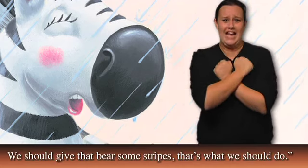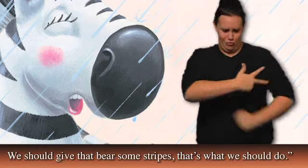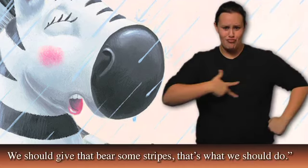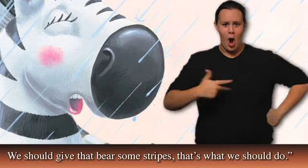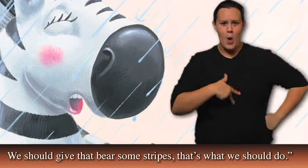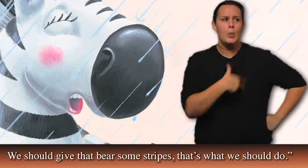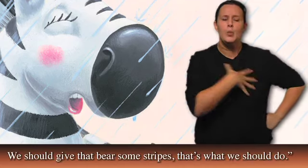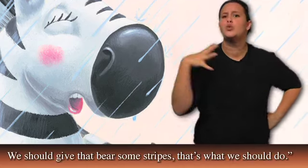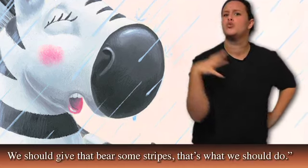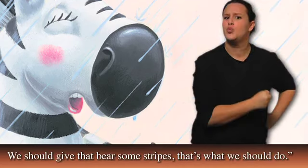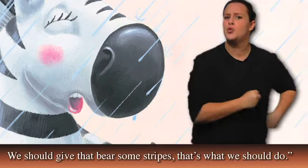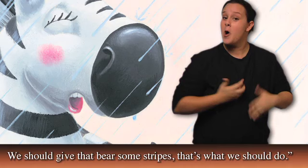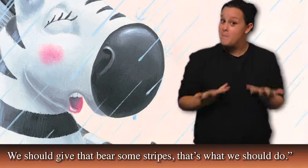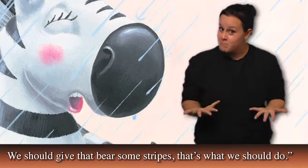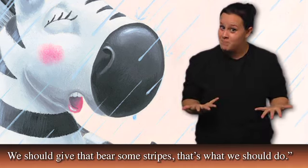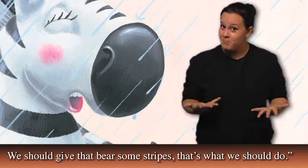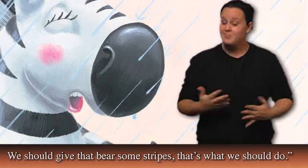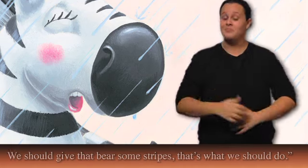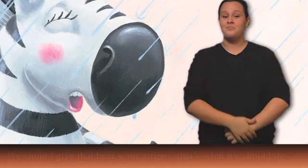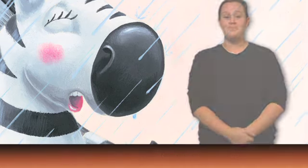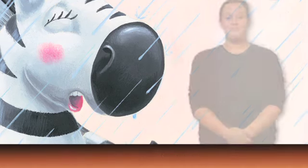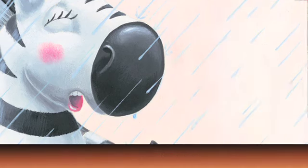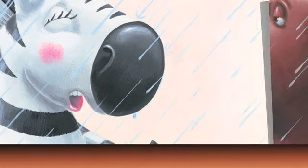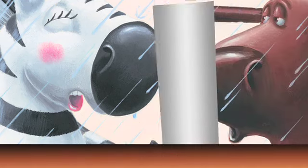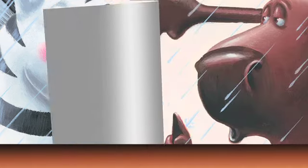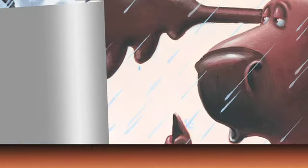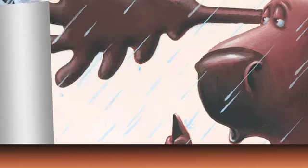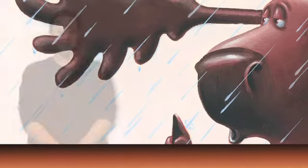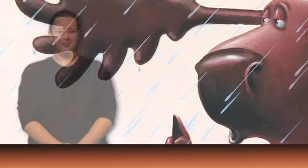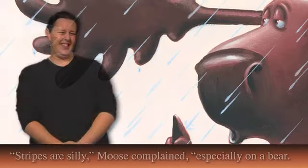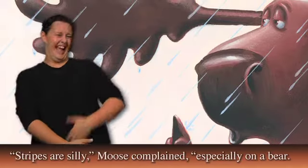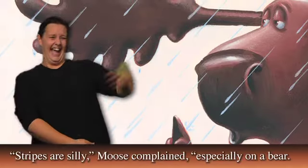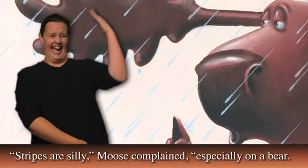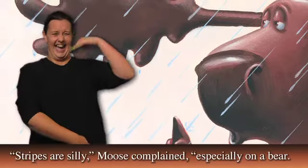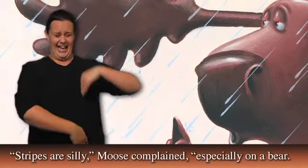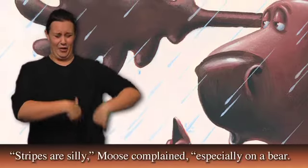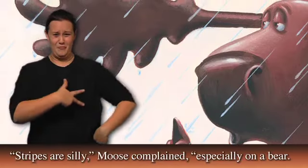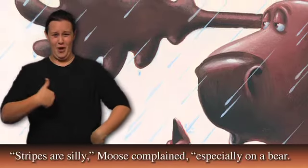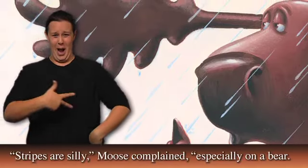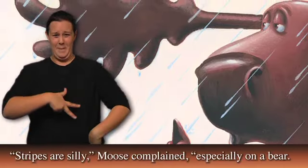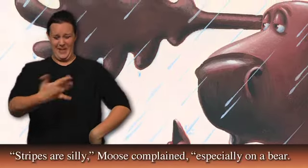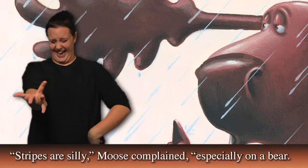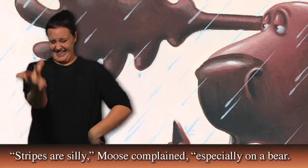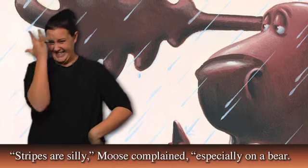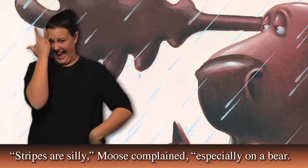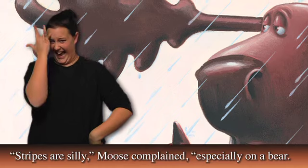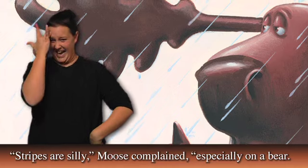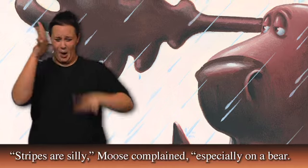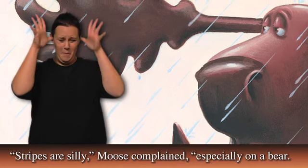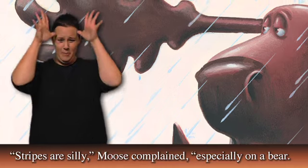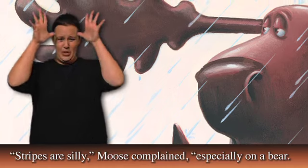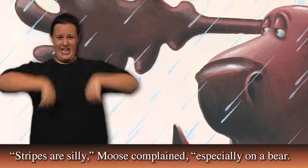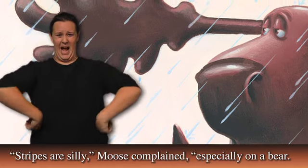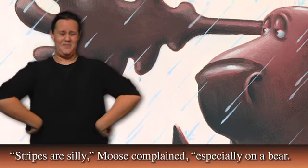that bear some stripes that's what we should do stripes are silly moose complained